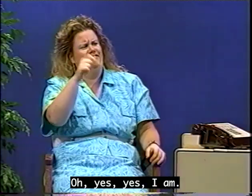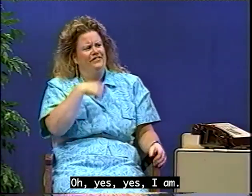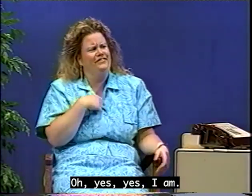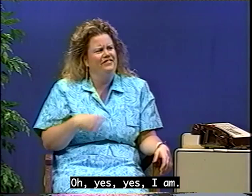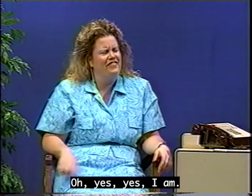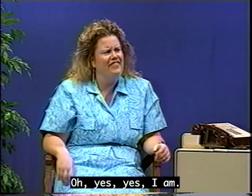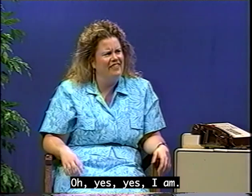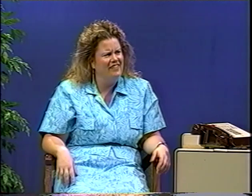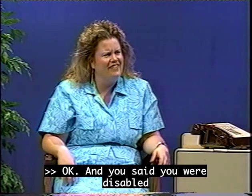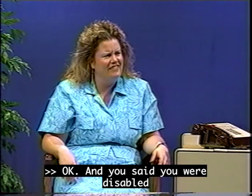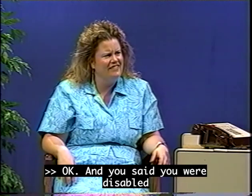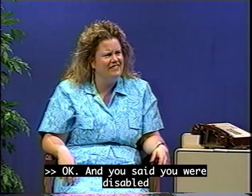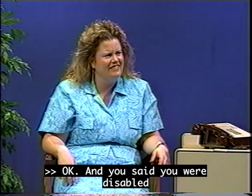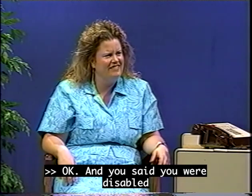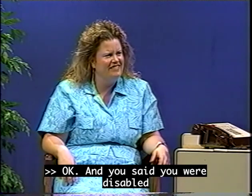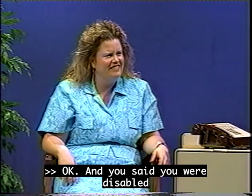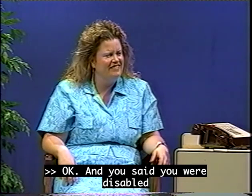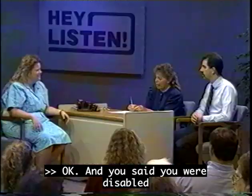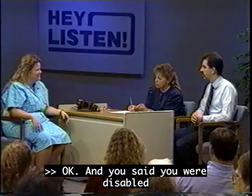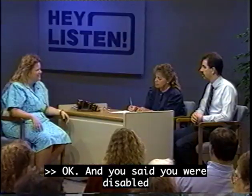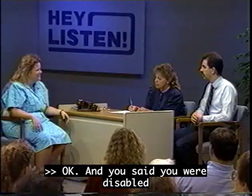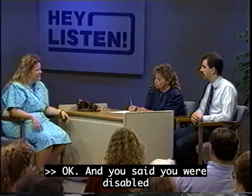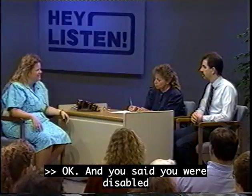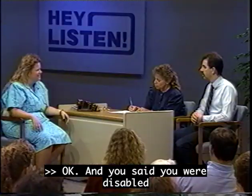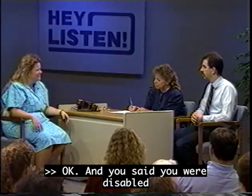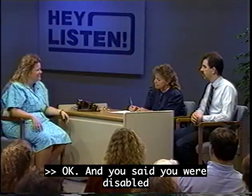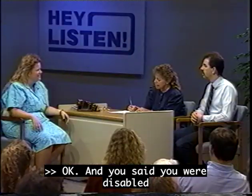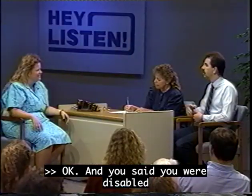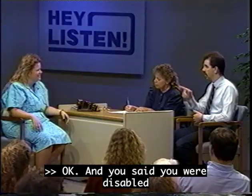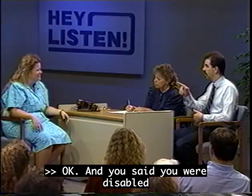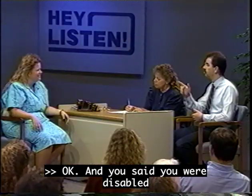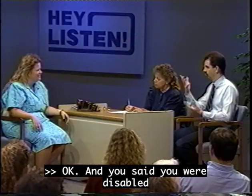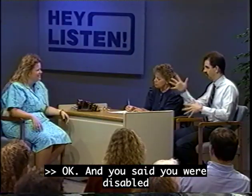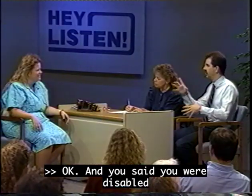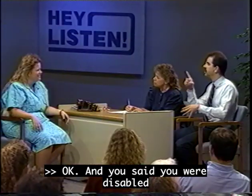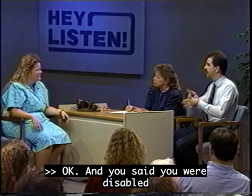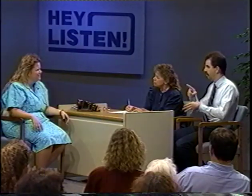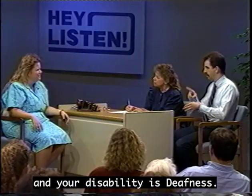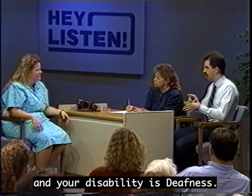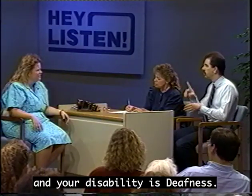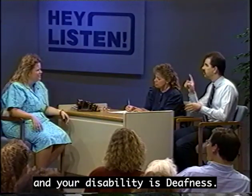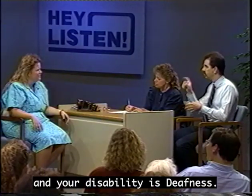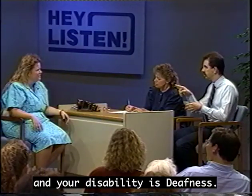Oh, yes, I am. Okay. And you said you were disabled,